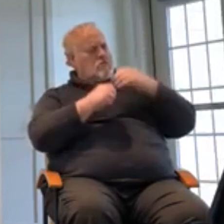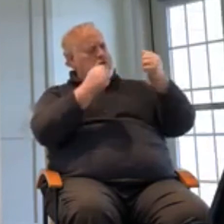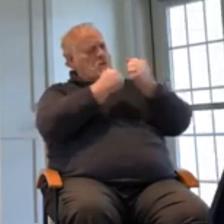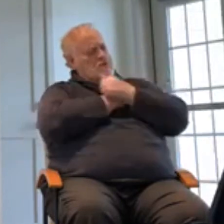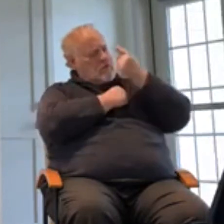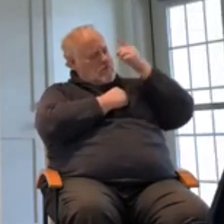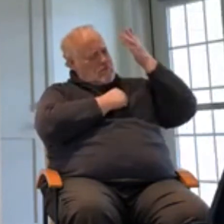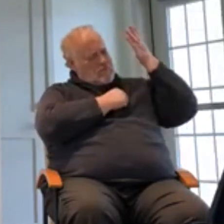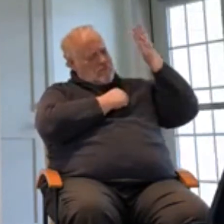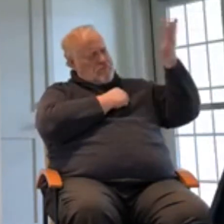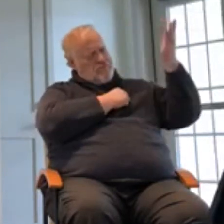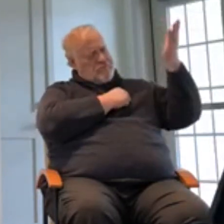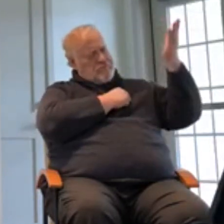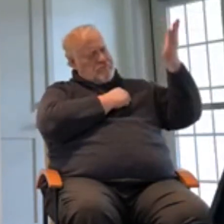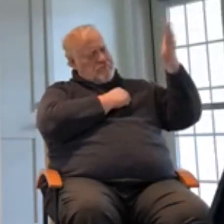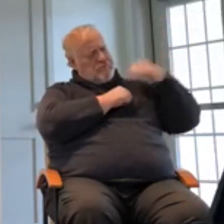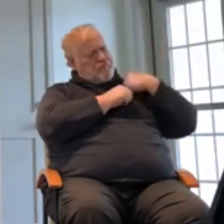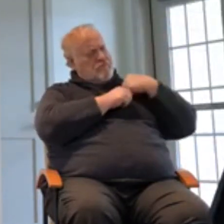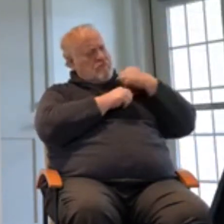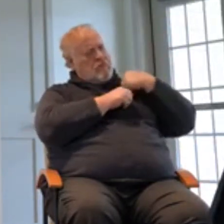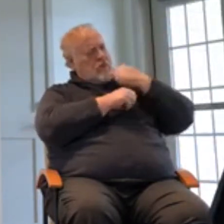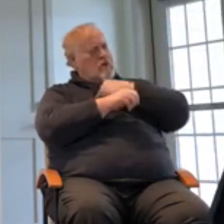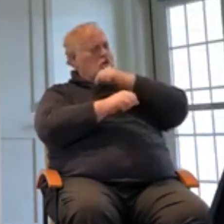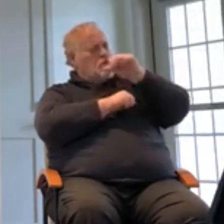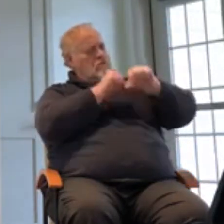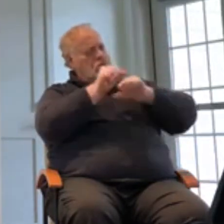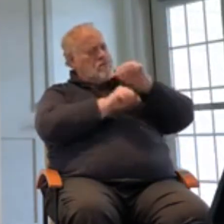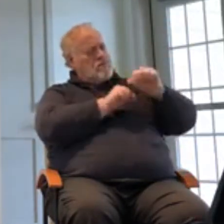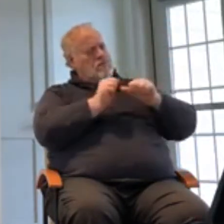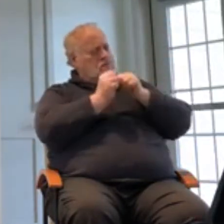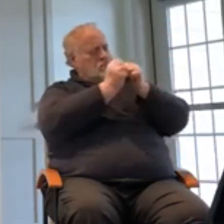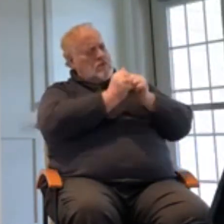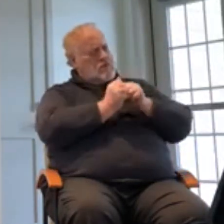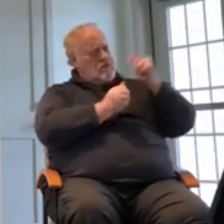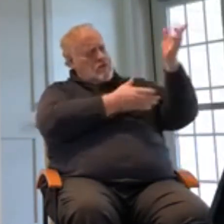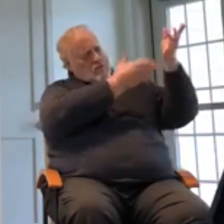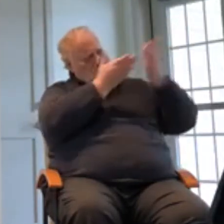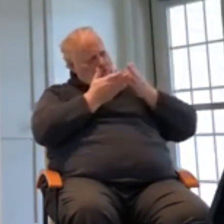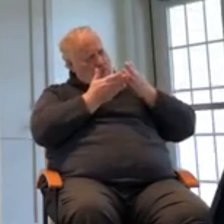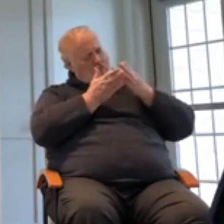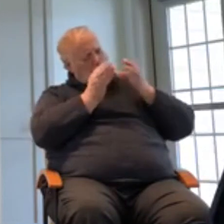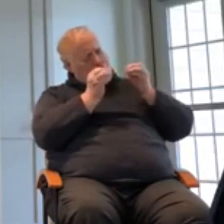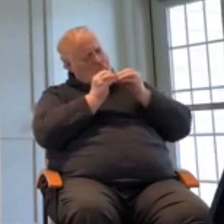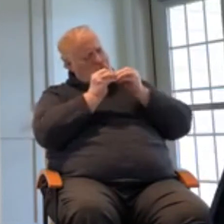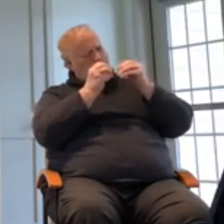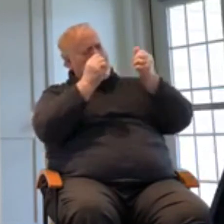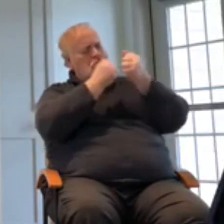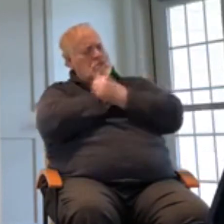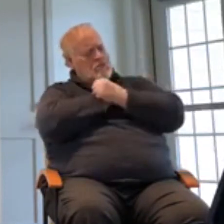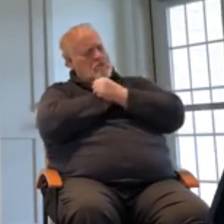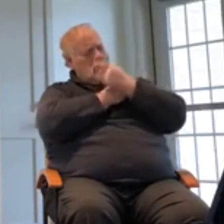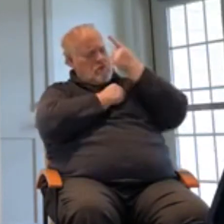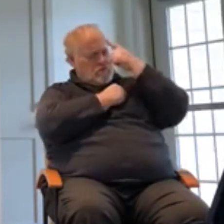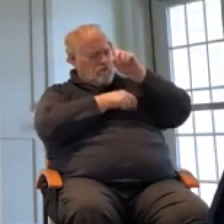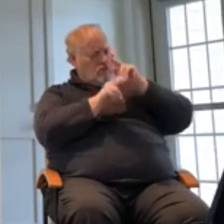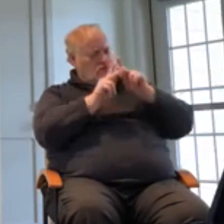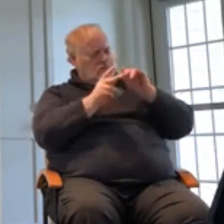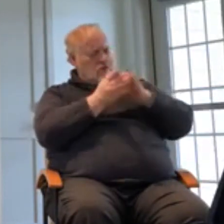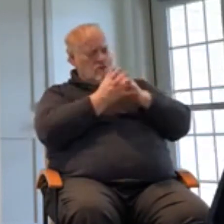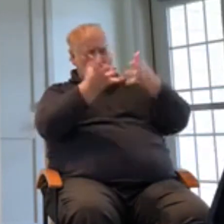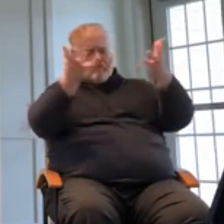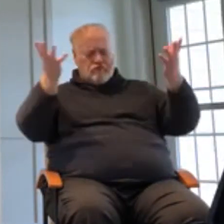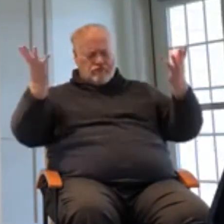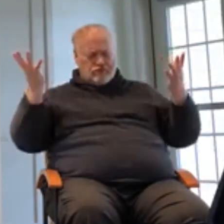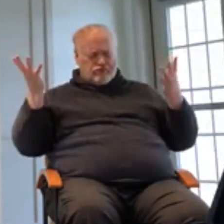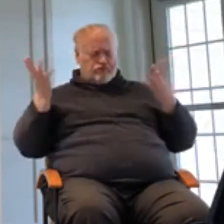you, our fellowship together. You've given me a deeper love for those that are around me.